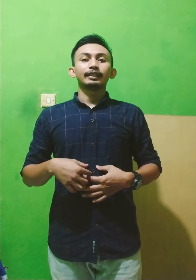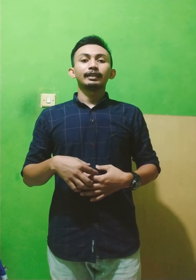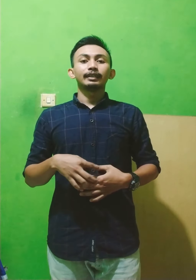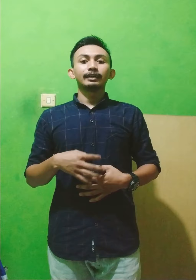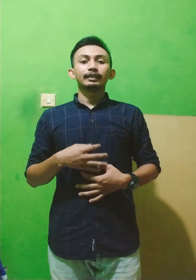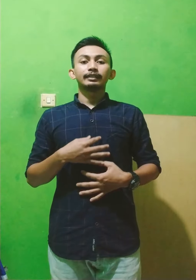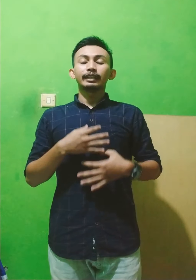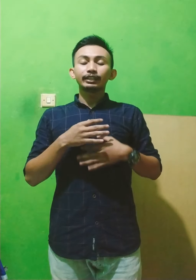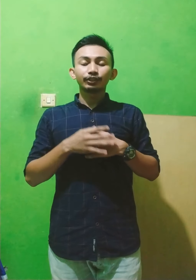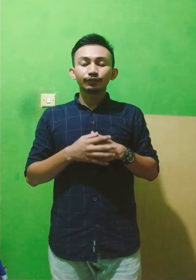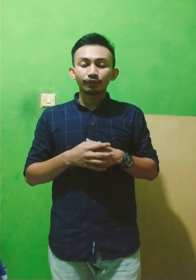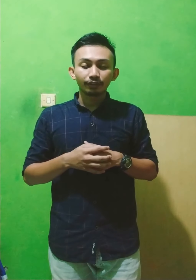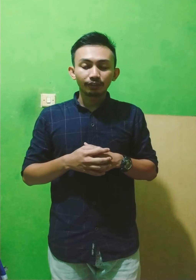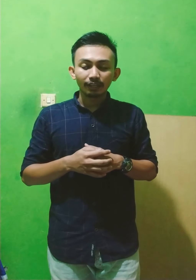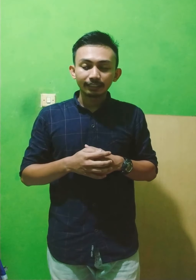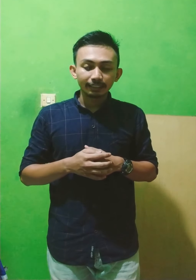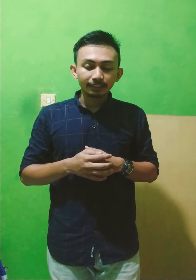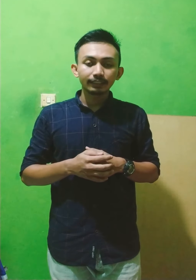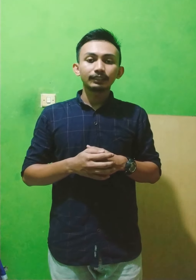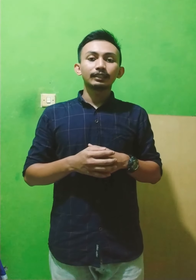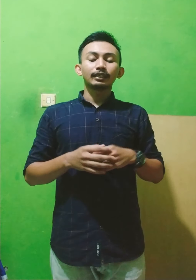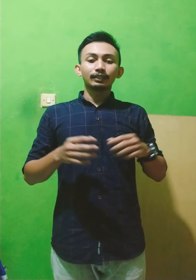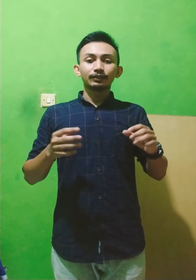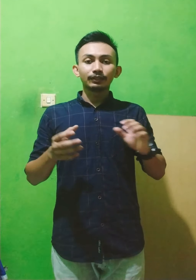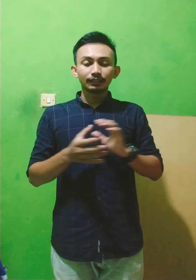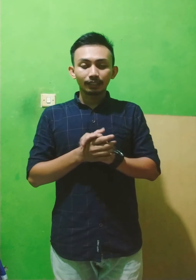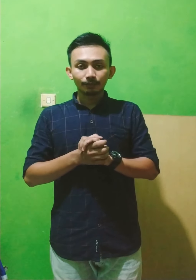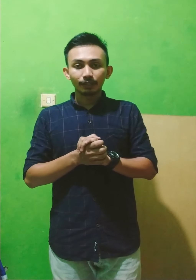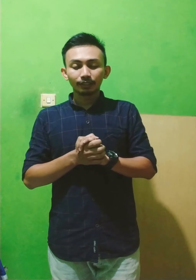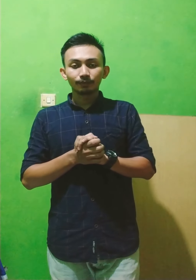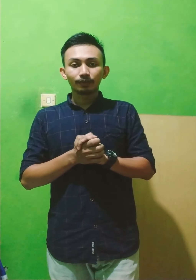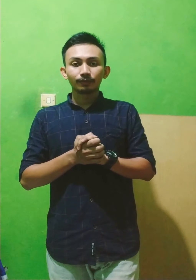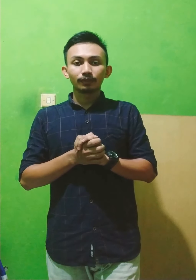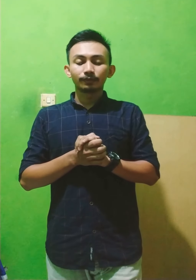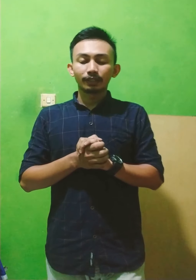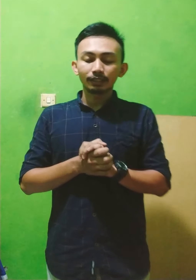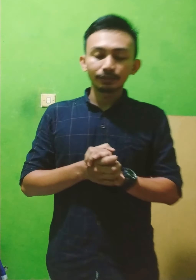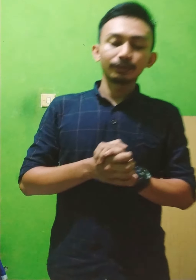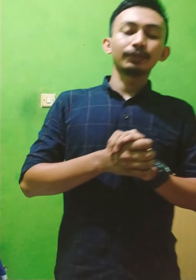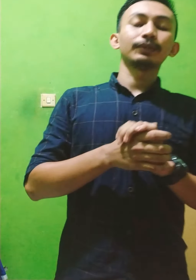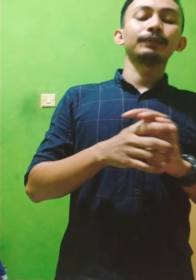Thank you for your attention. Wassalamualaikum warahmatullahi wabarakatuh.